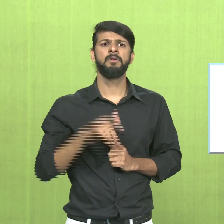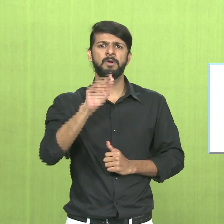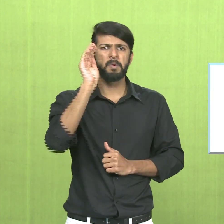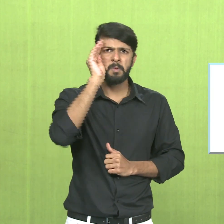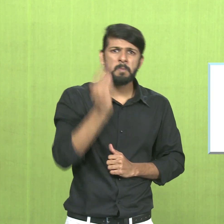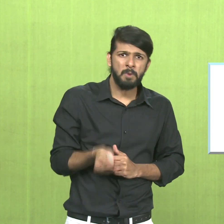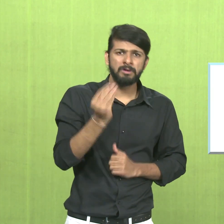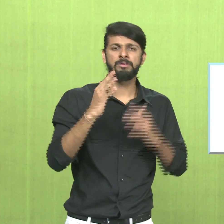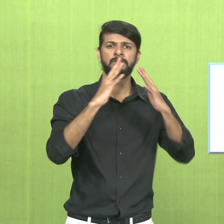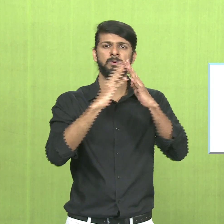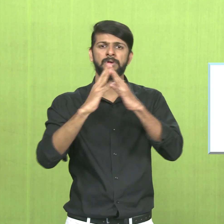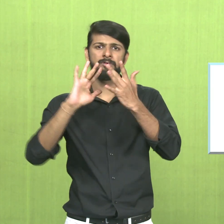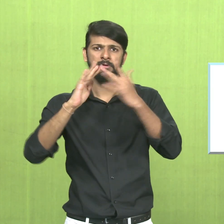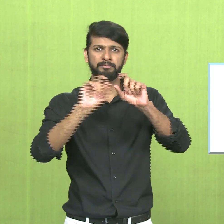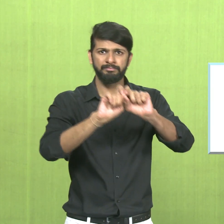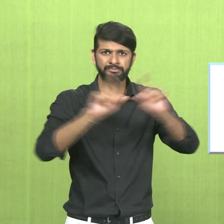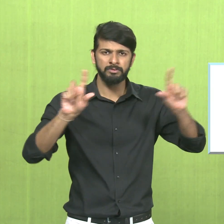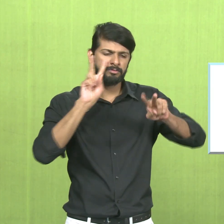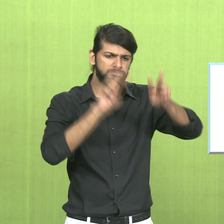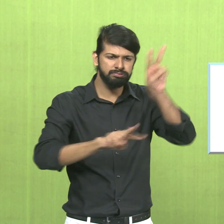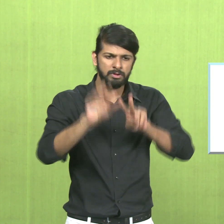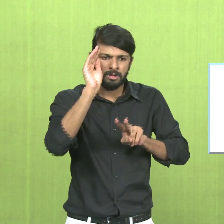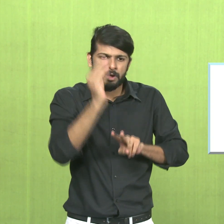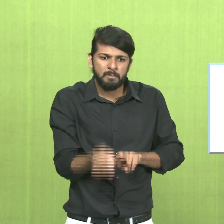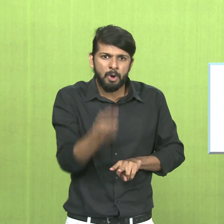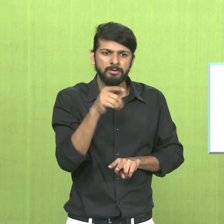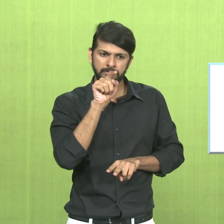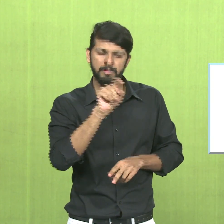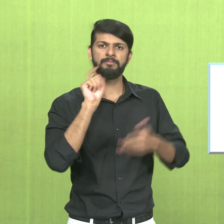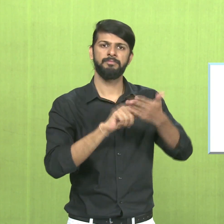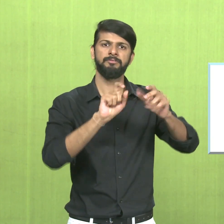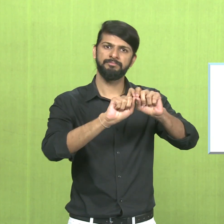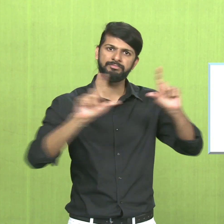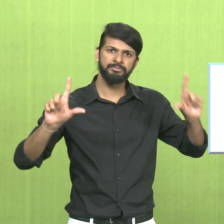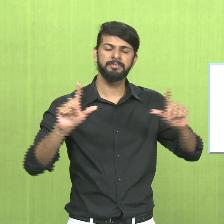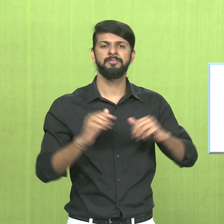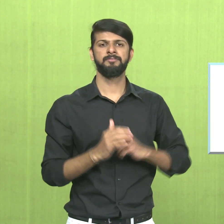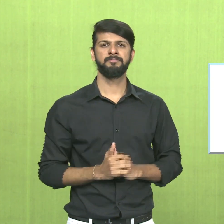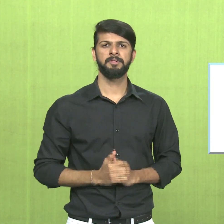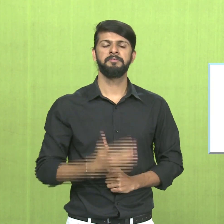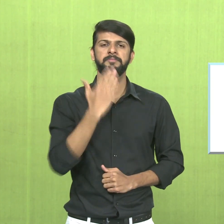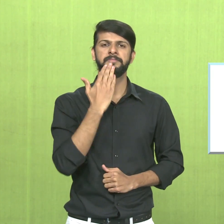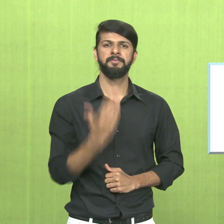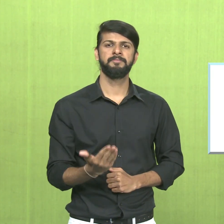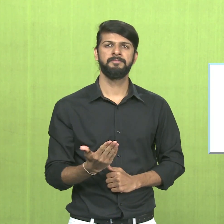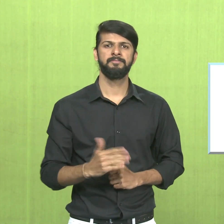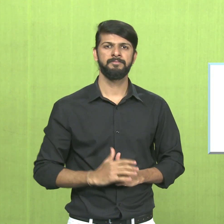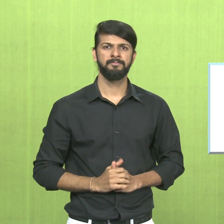For more information, you may visit our website www.nios.ac.in. Thank you.